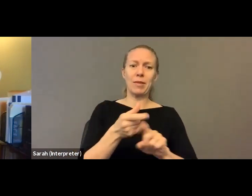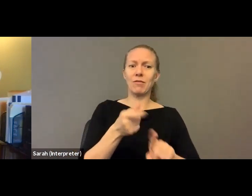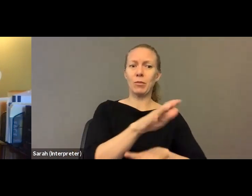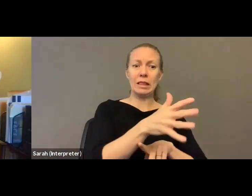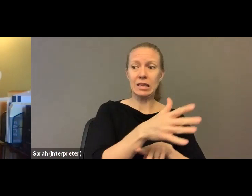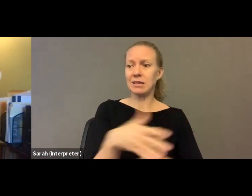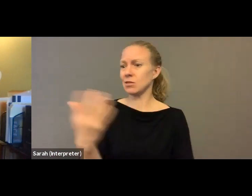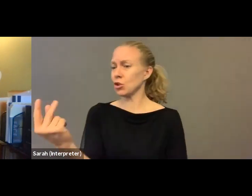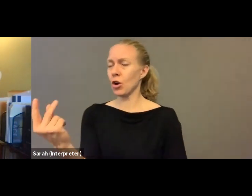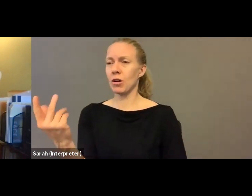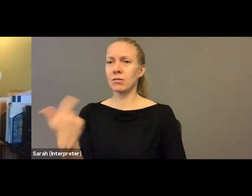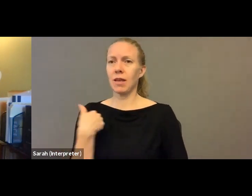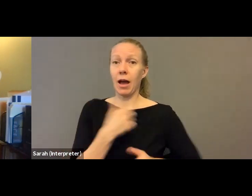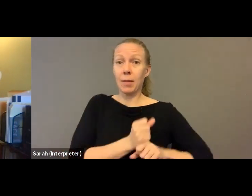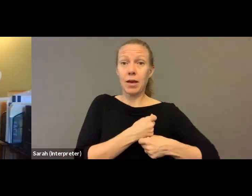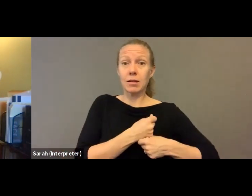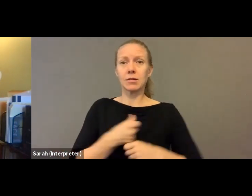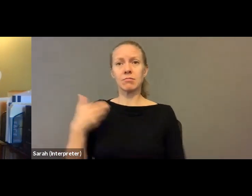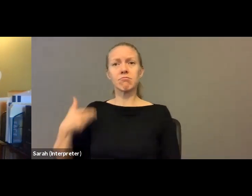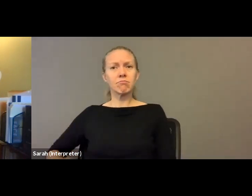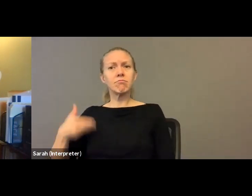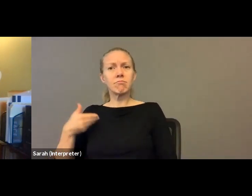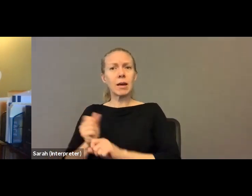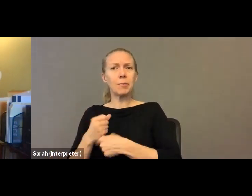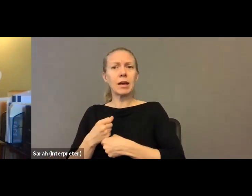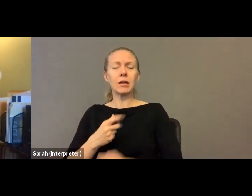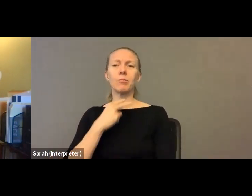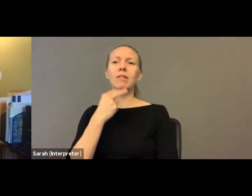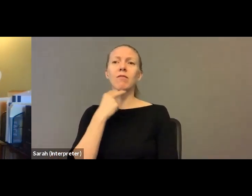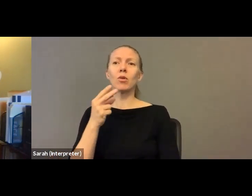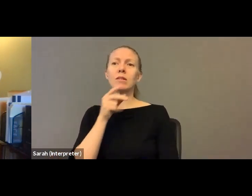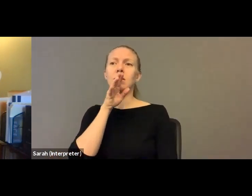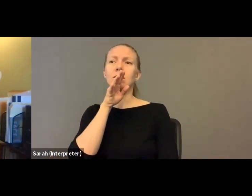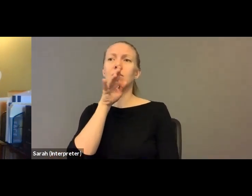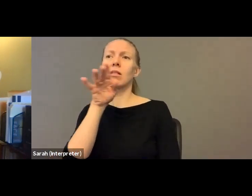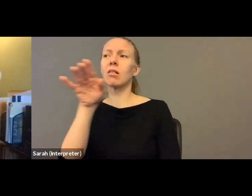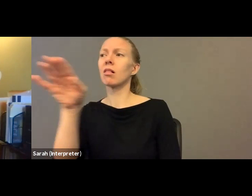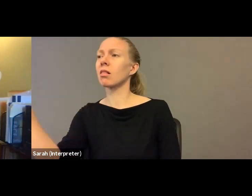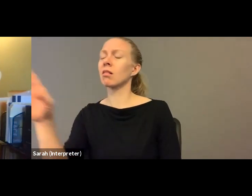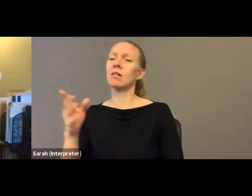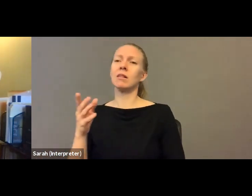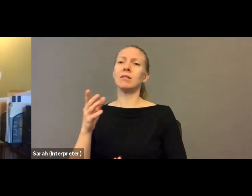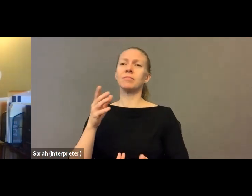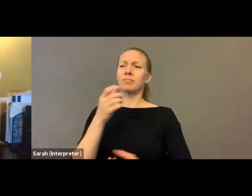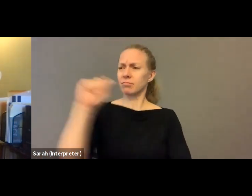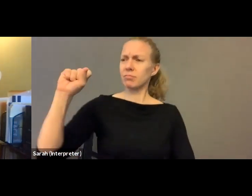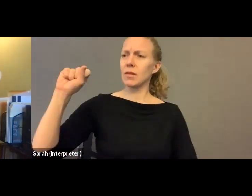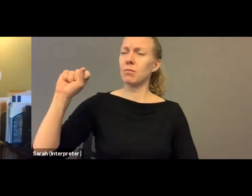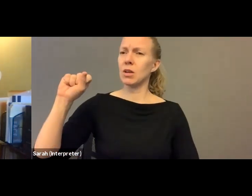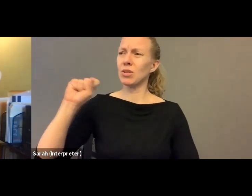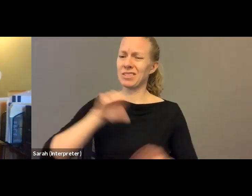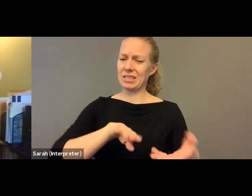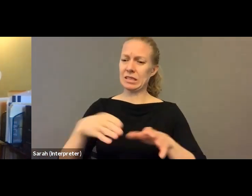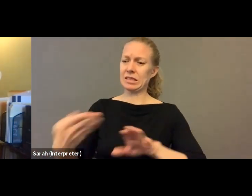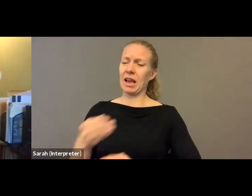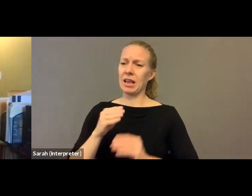make, am made, voice veering from the mouth, mutinous tin dying on tongue,